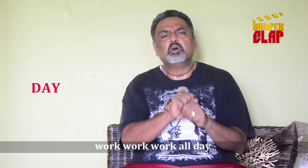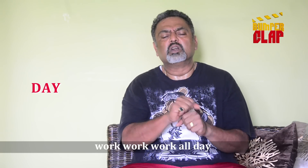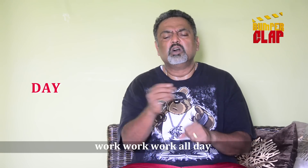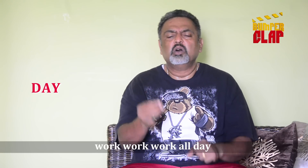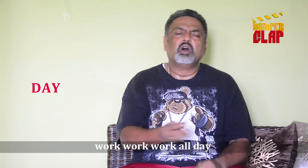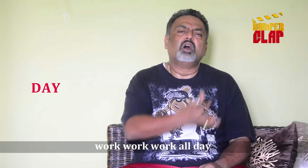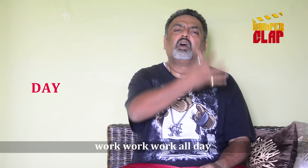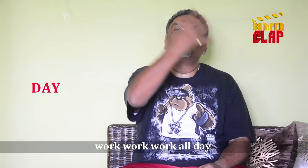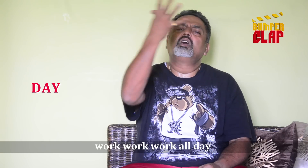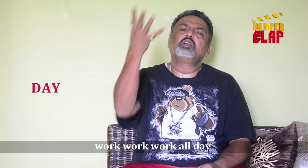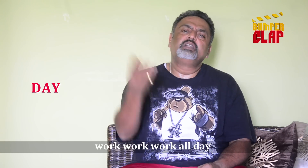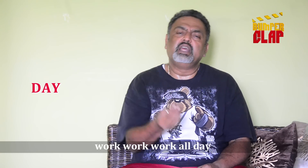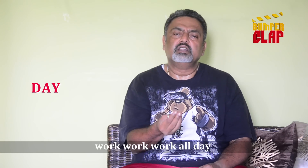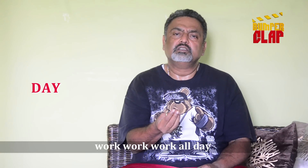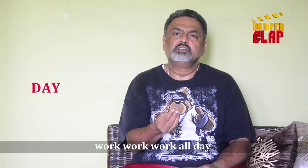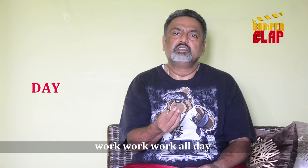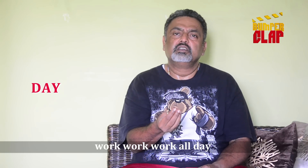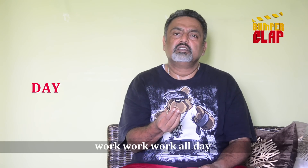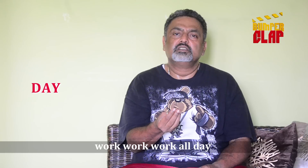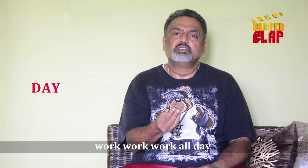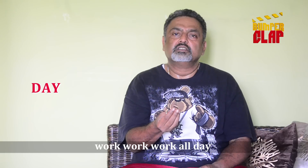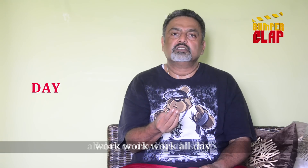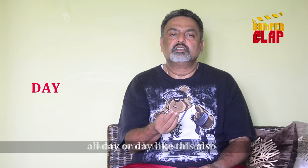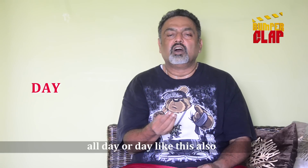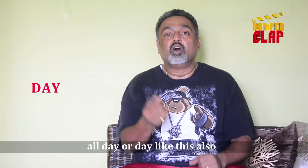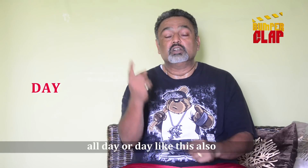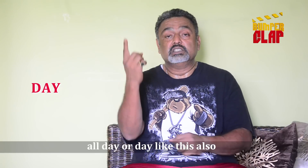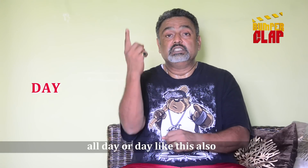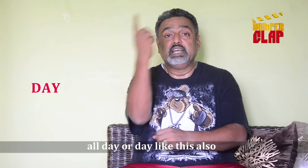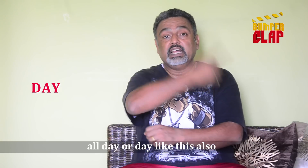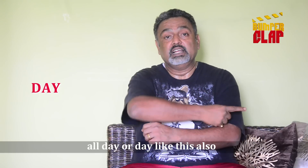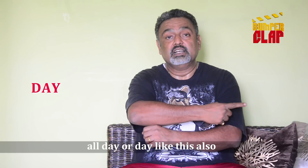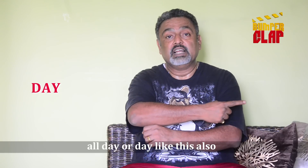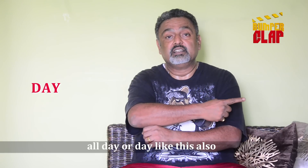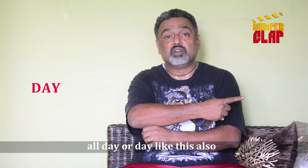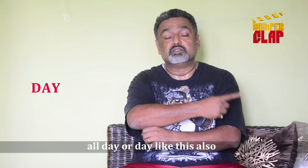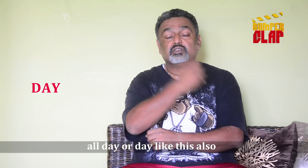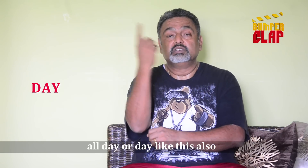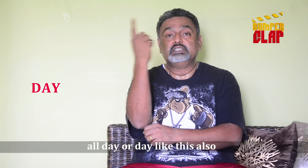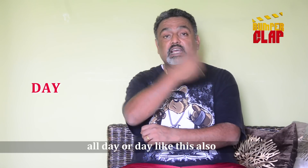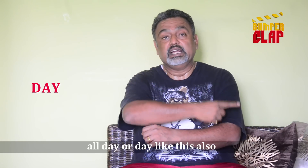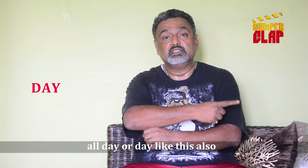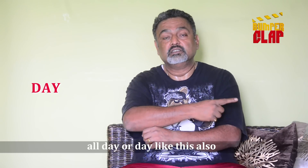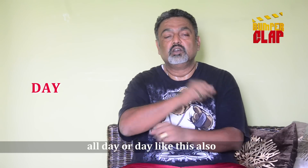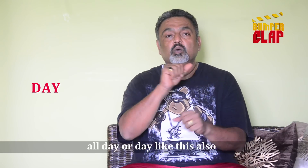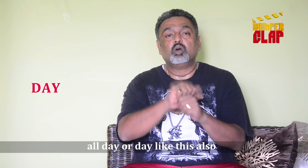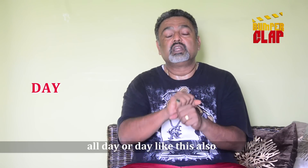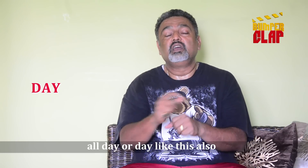all day or day like this okay working